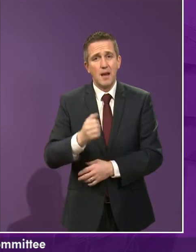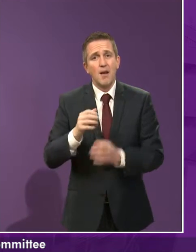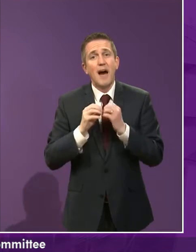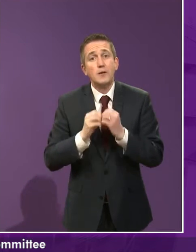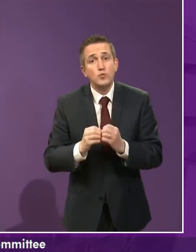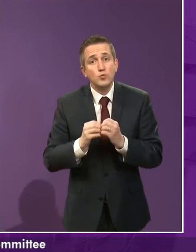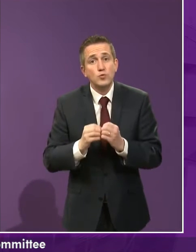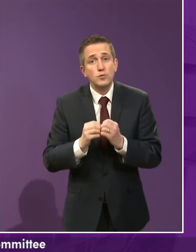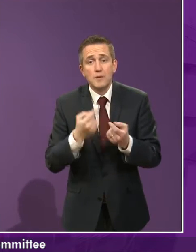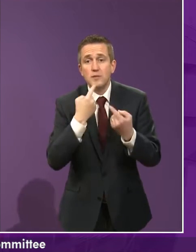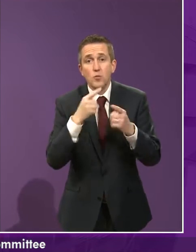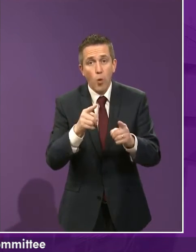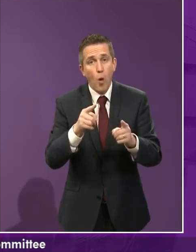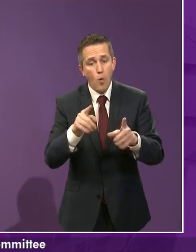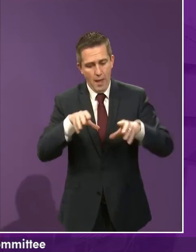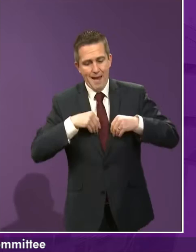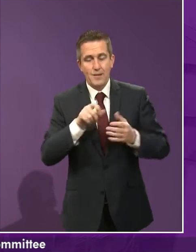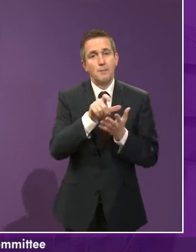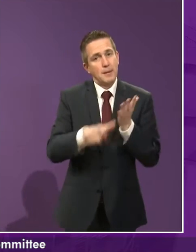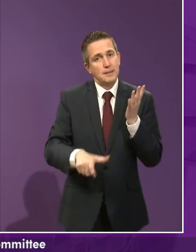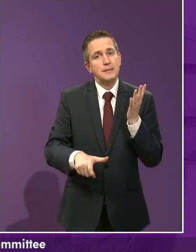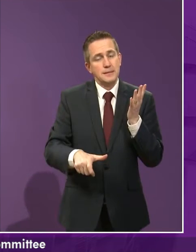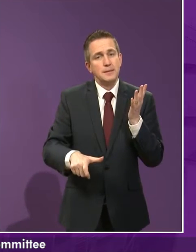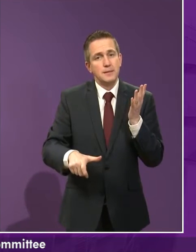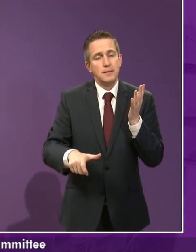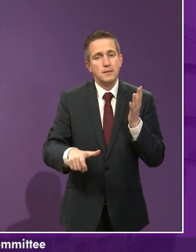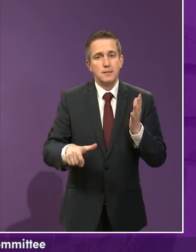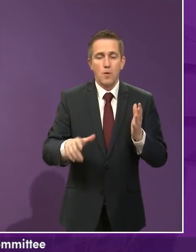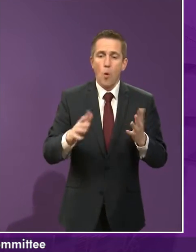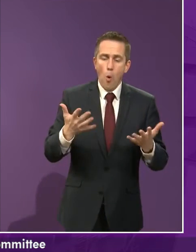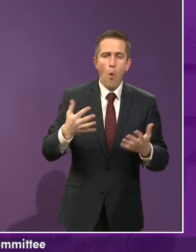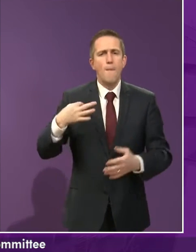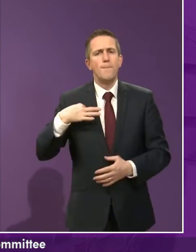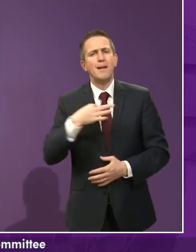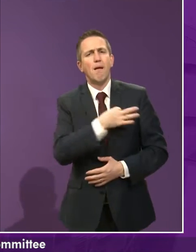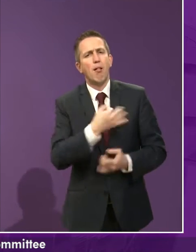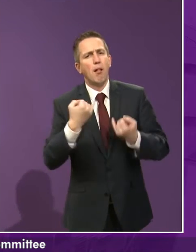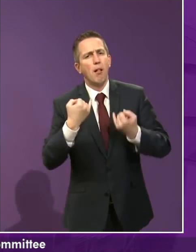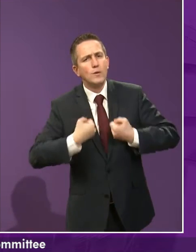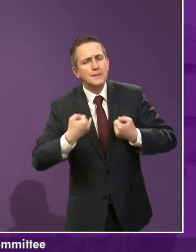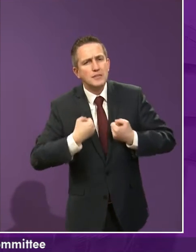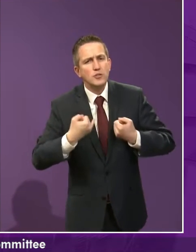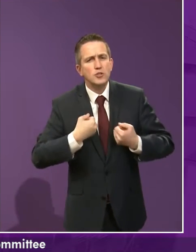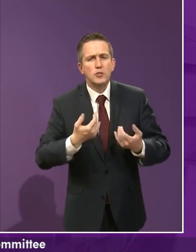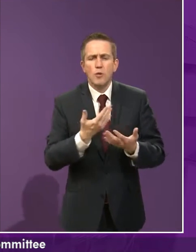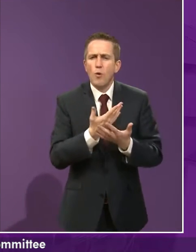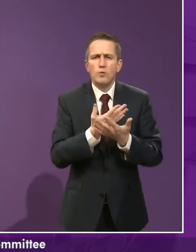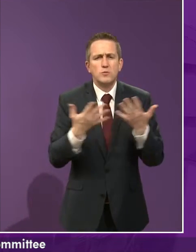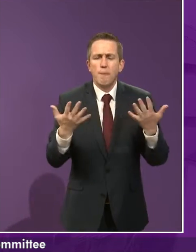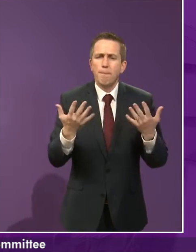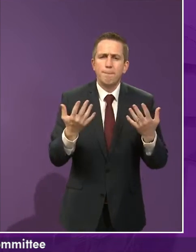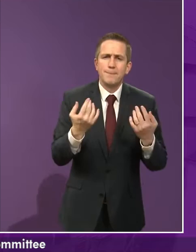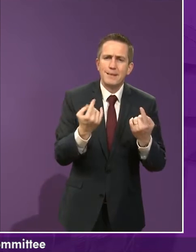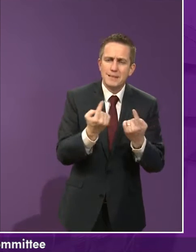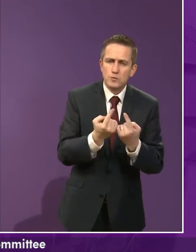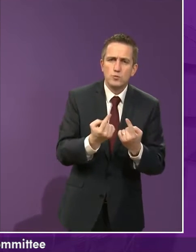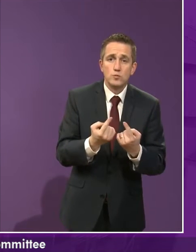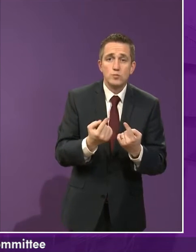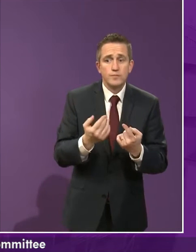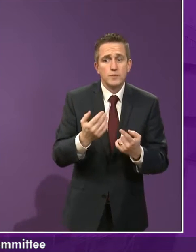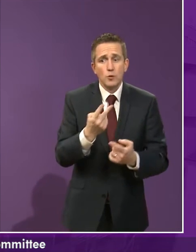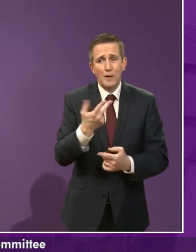have disclosed a disability or a medical condition or specific learning difficulty. We have a very high percentage